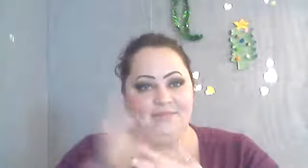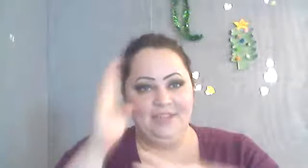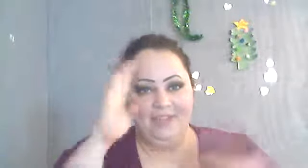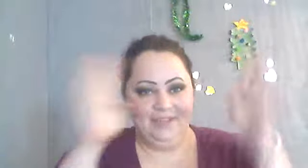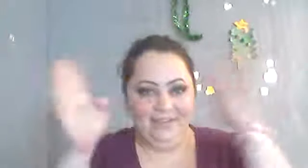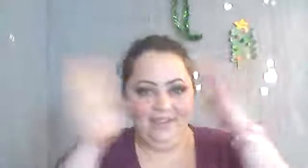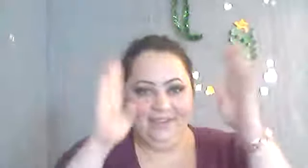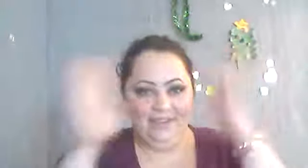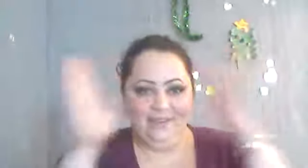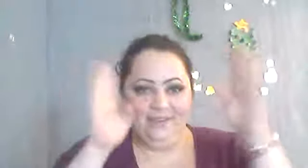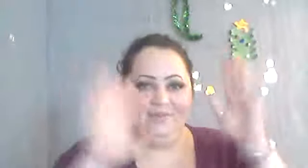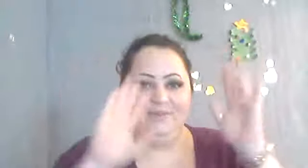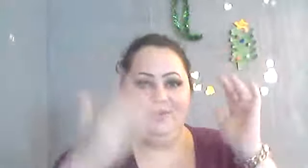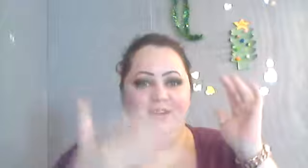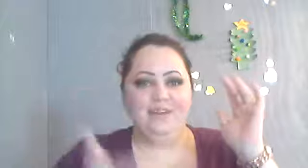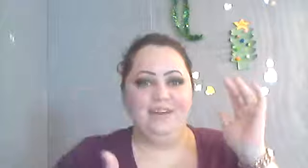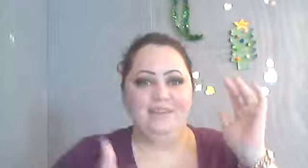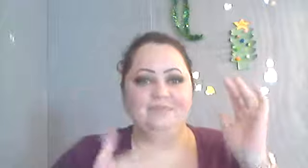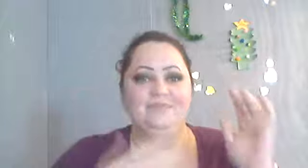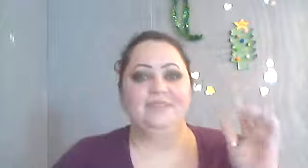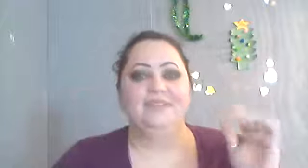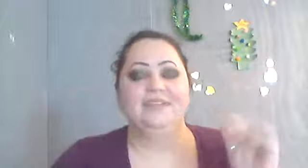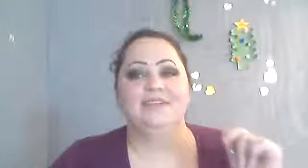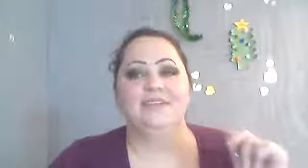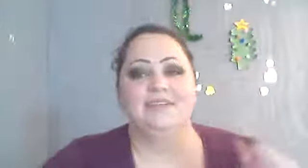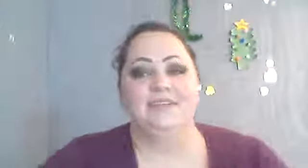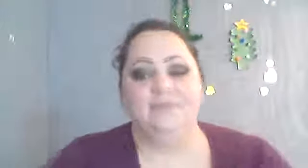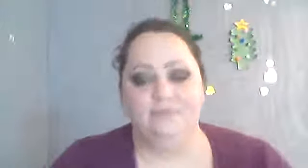Hello, hello. Welcome.